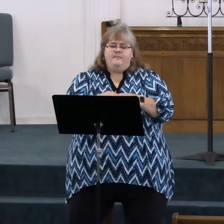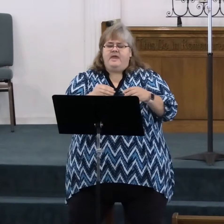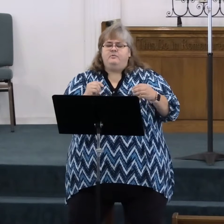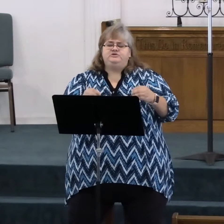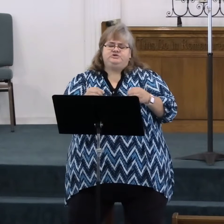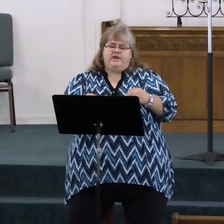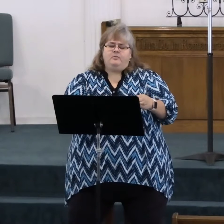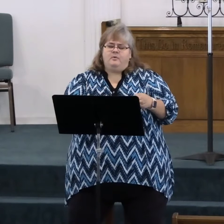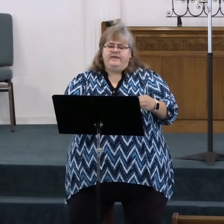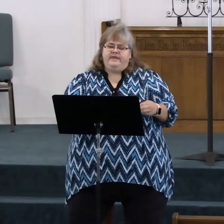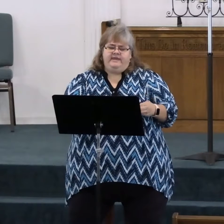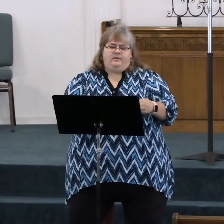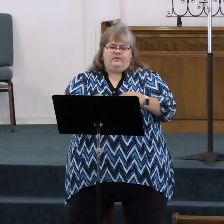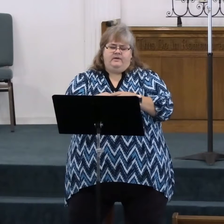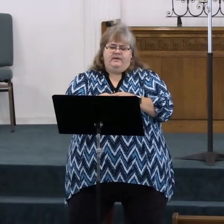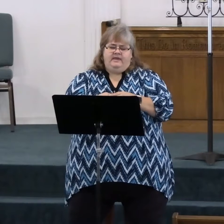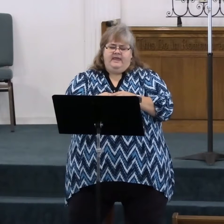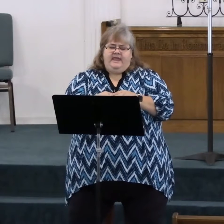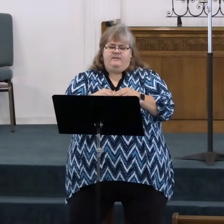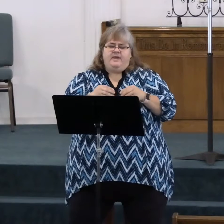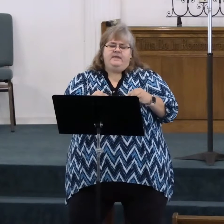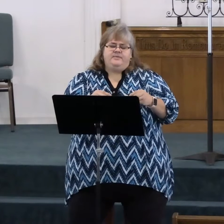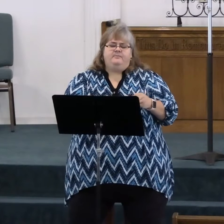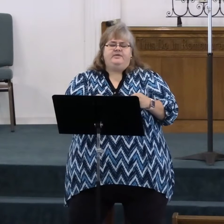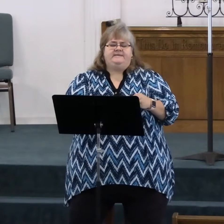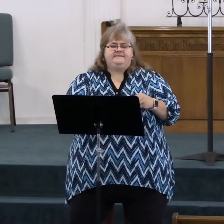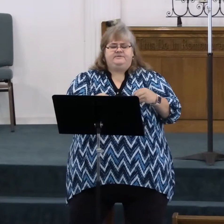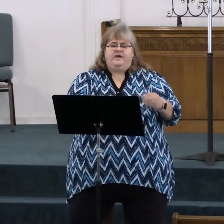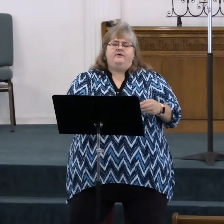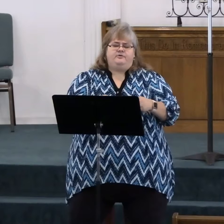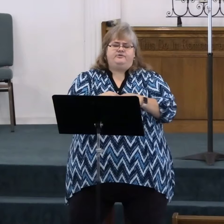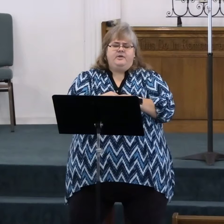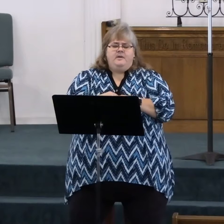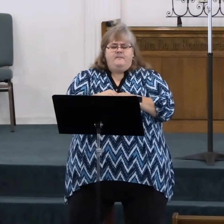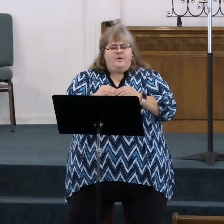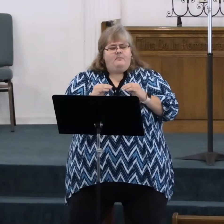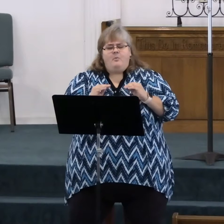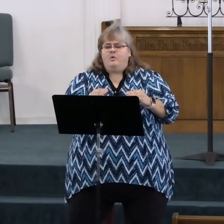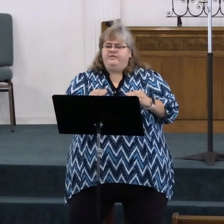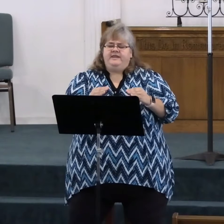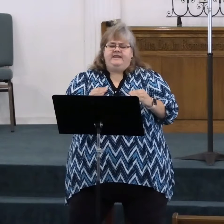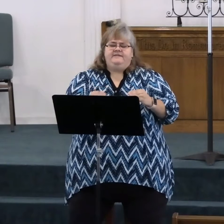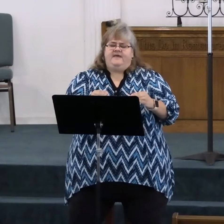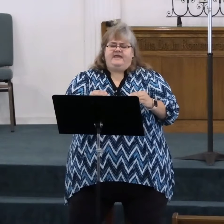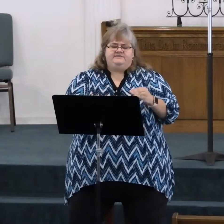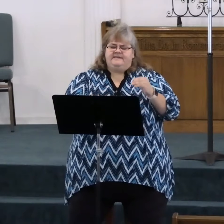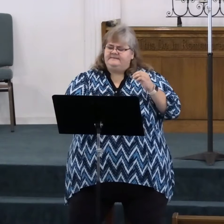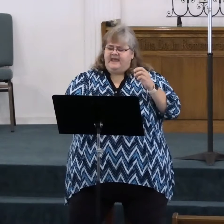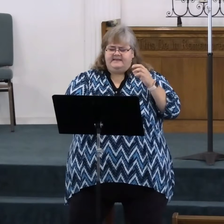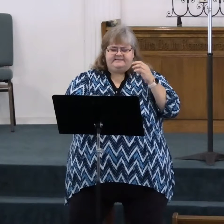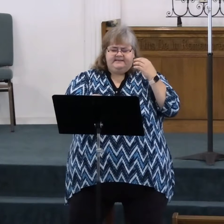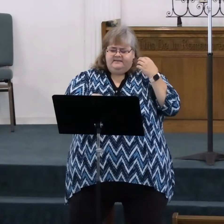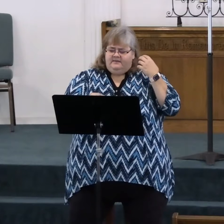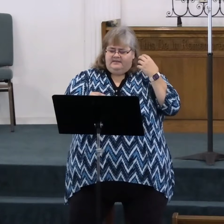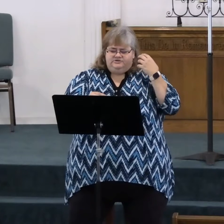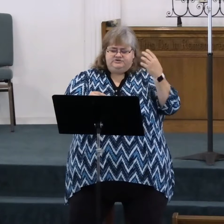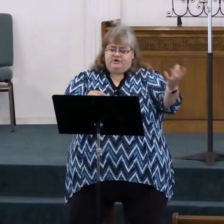may we share what we hear, and may it be a blessing to others. But more than anything, just as Jerry